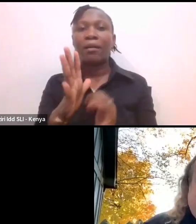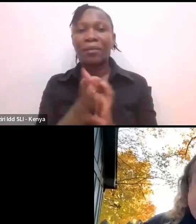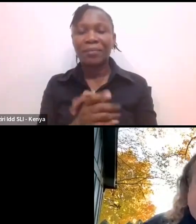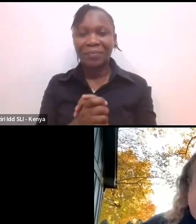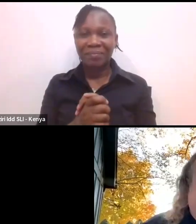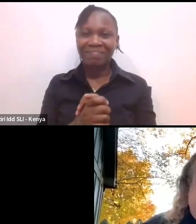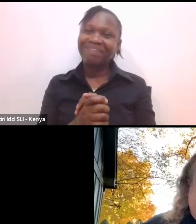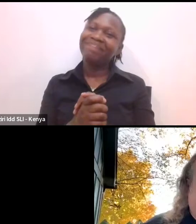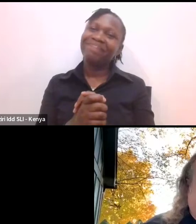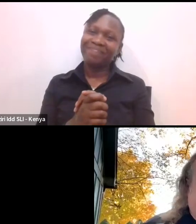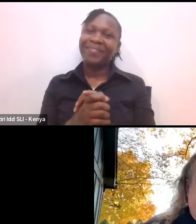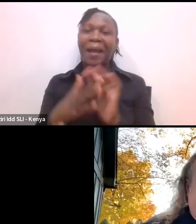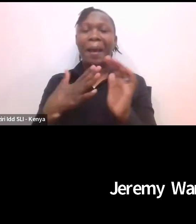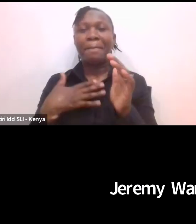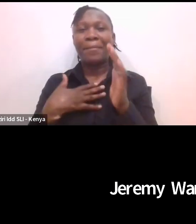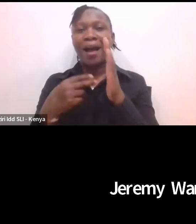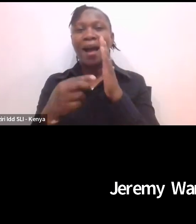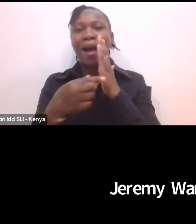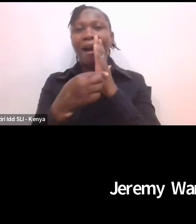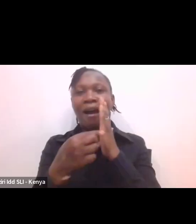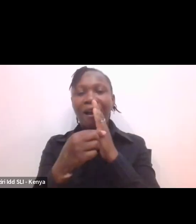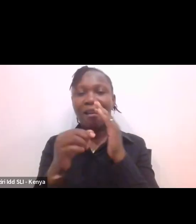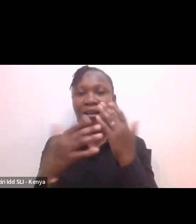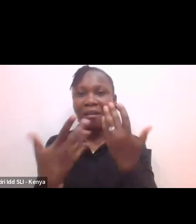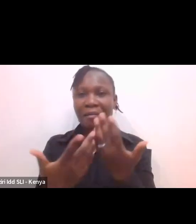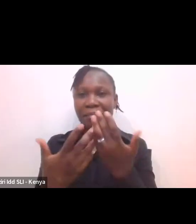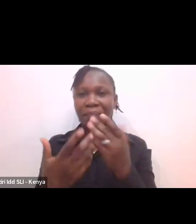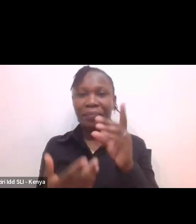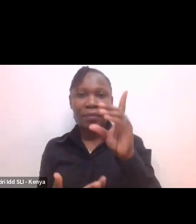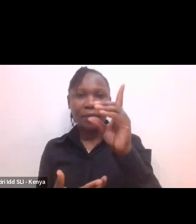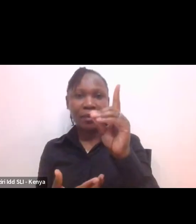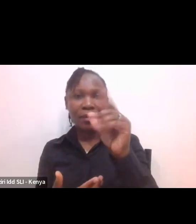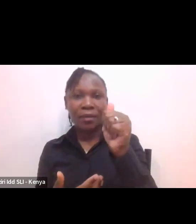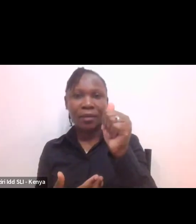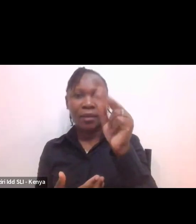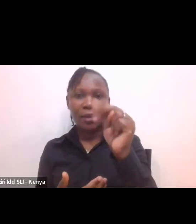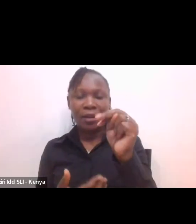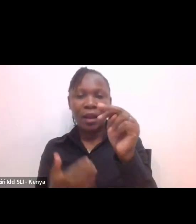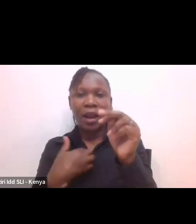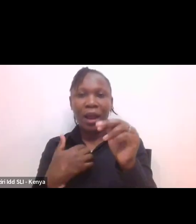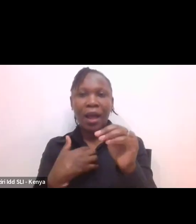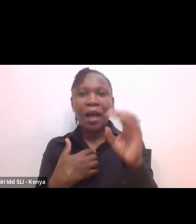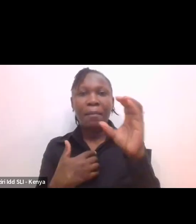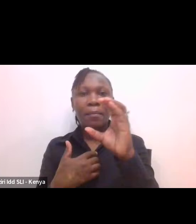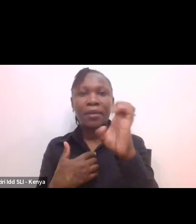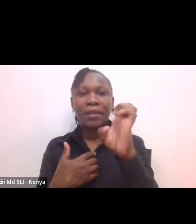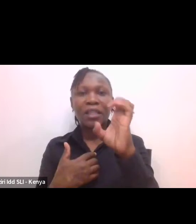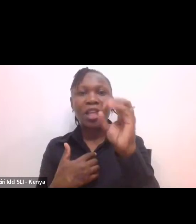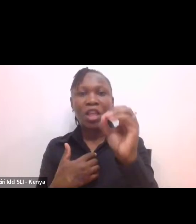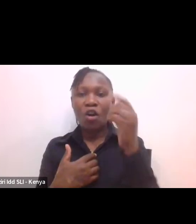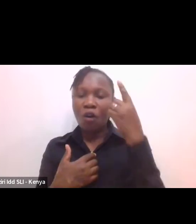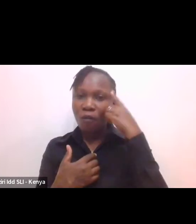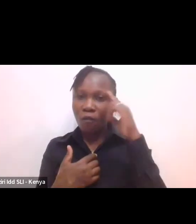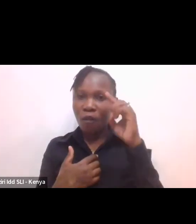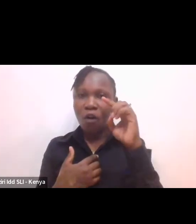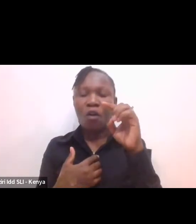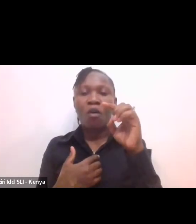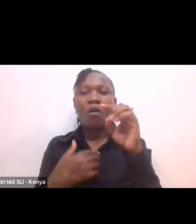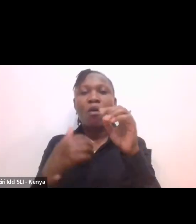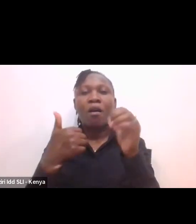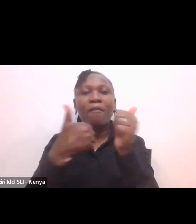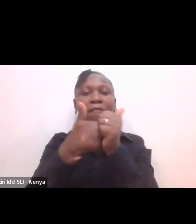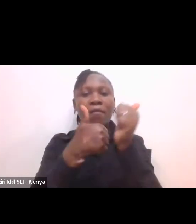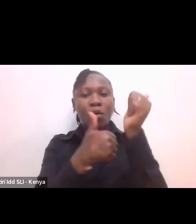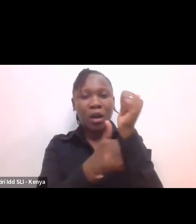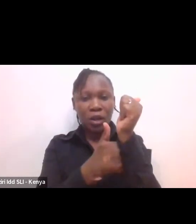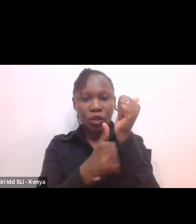Yeah, so my name is Dan Roeder, and I am the Chief Academic Officer for the David Z Foundation, where we transform lives through the magic